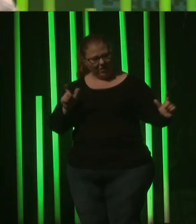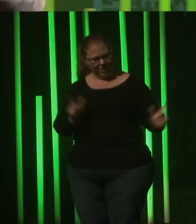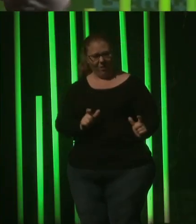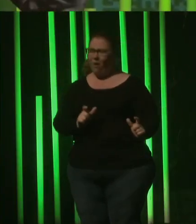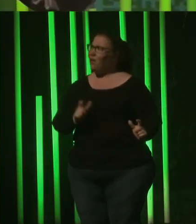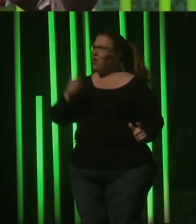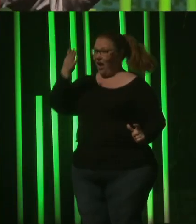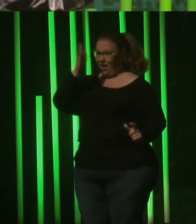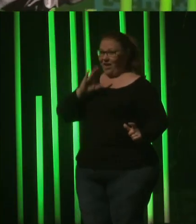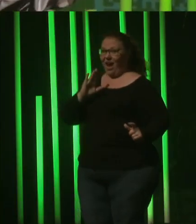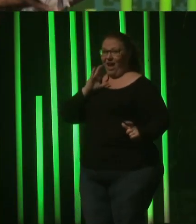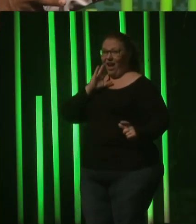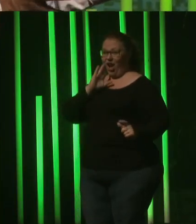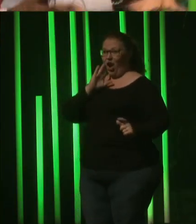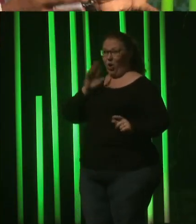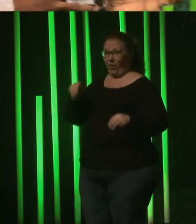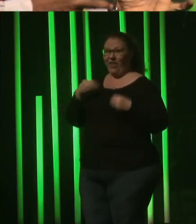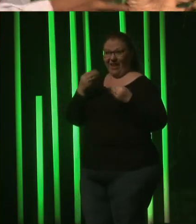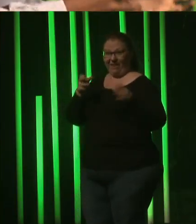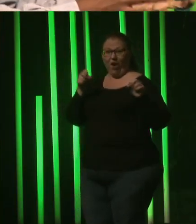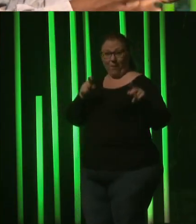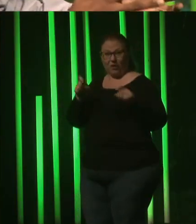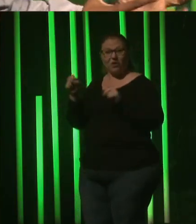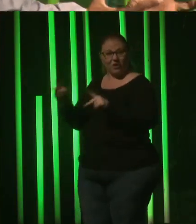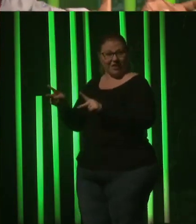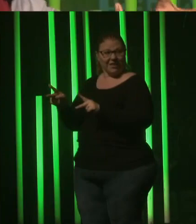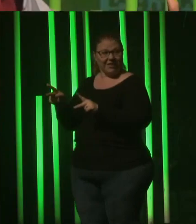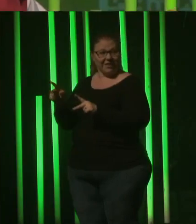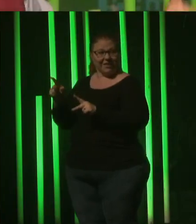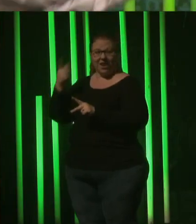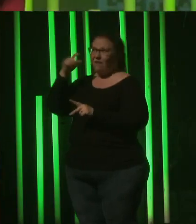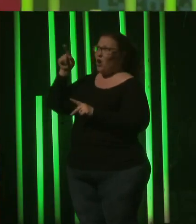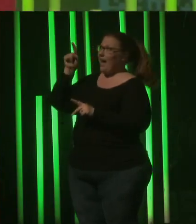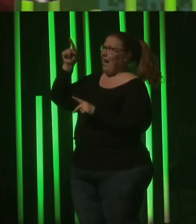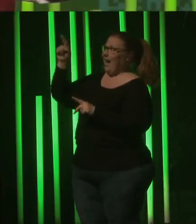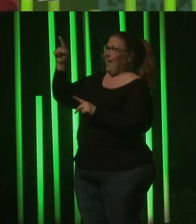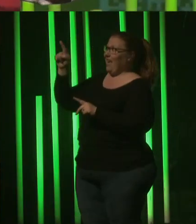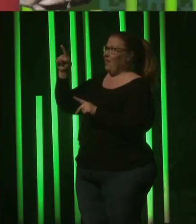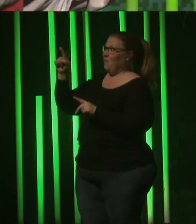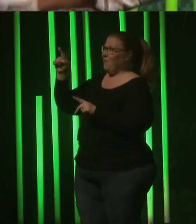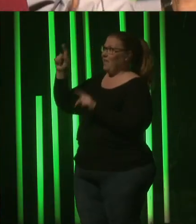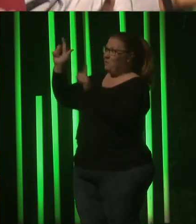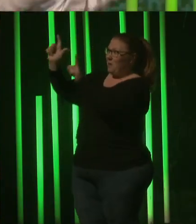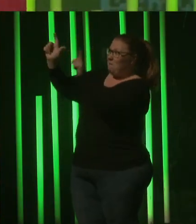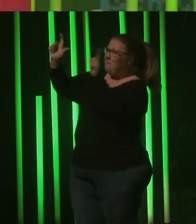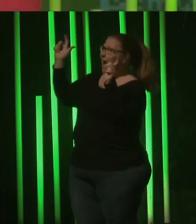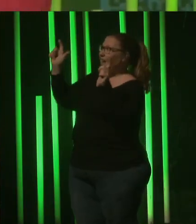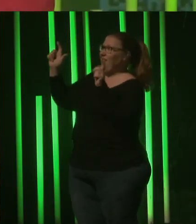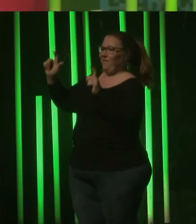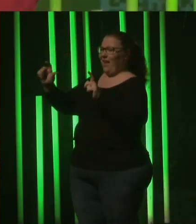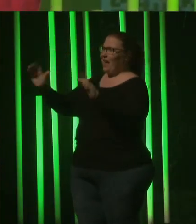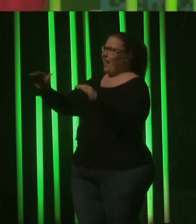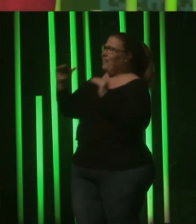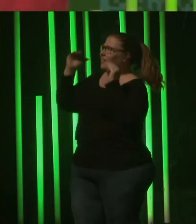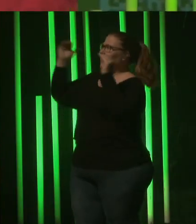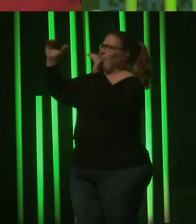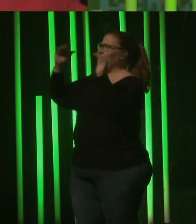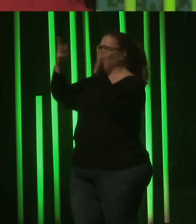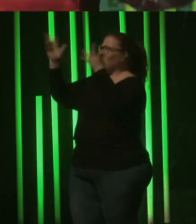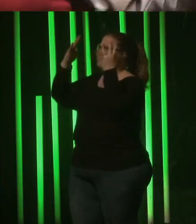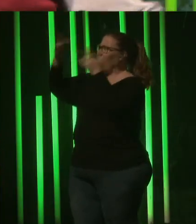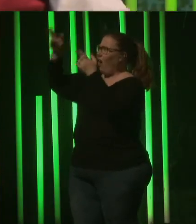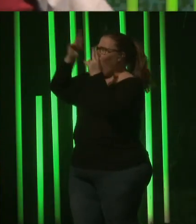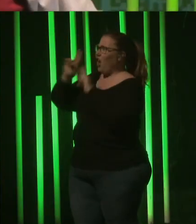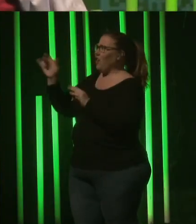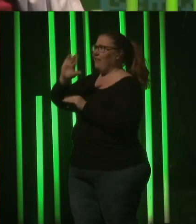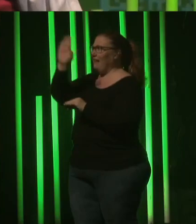smaller. God's going to open these doors for him, for him to be magnified and for him to be lifted up and for him to be honored